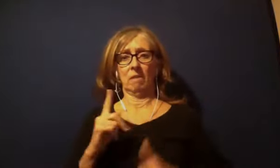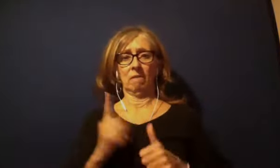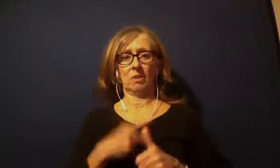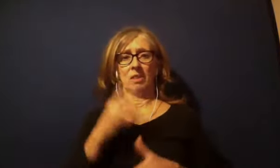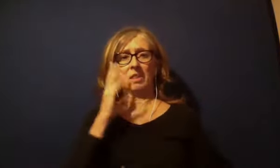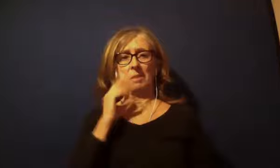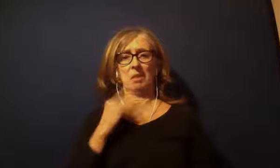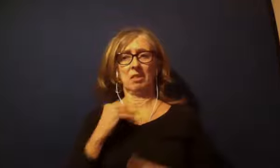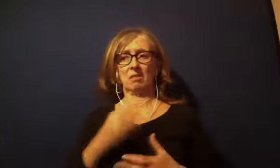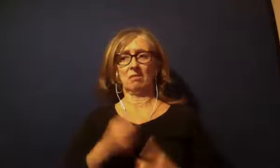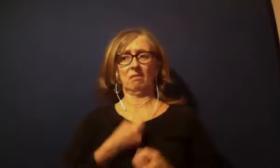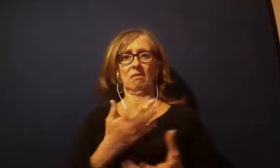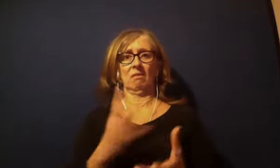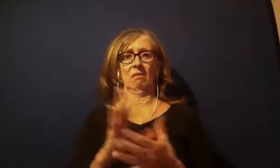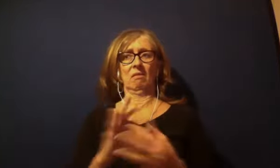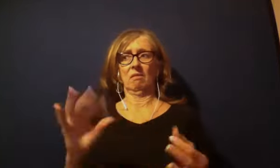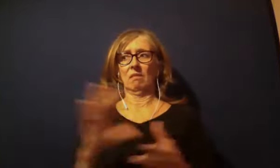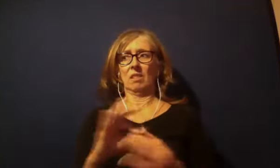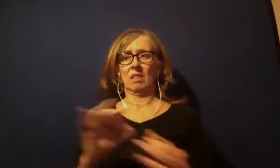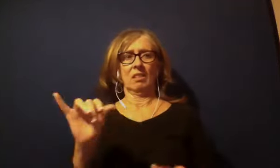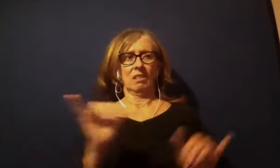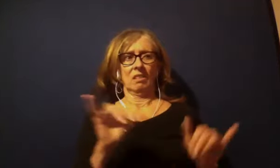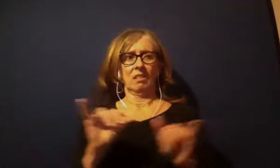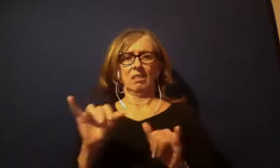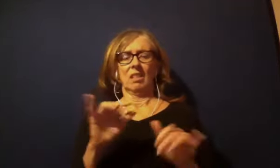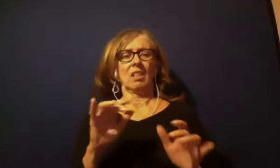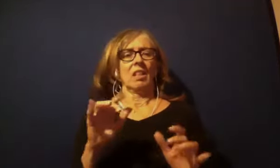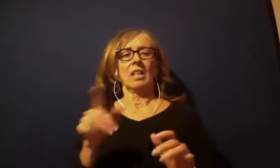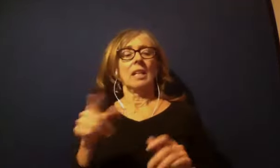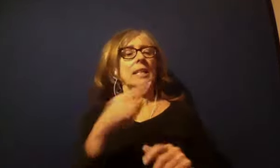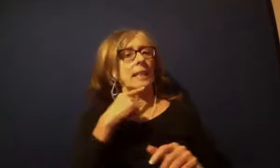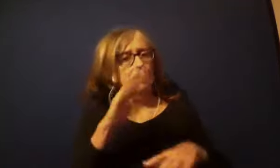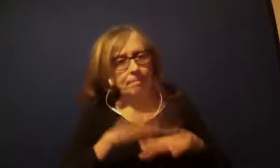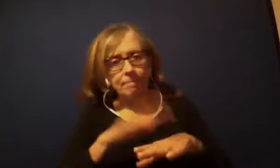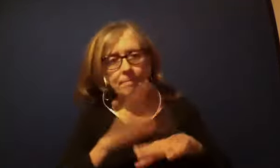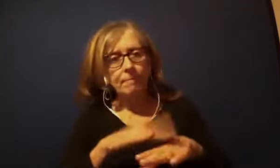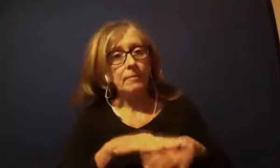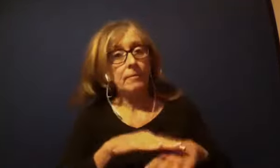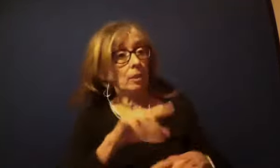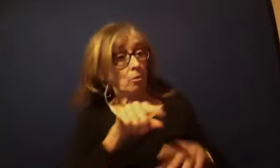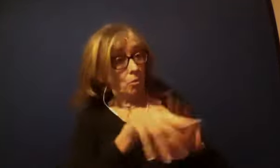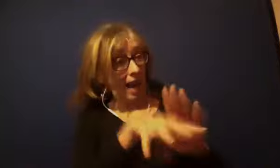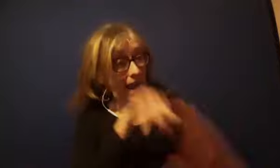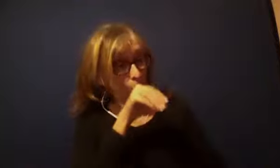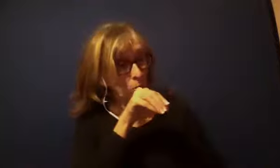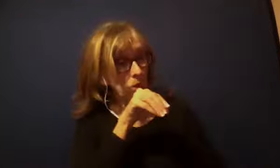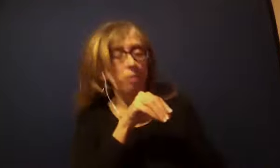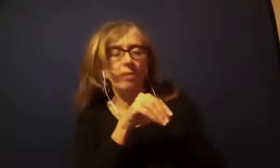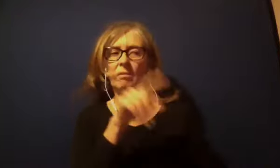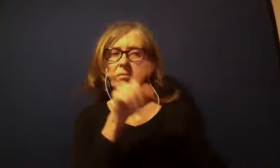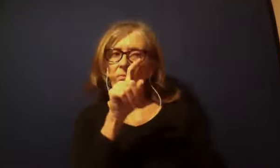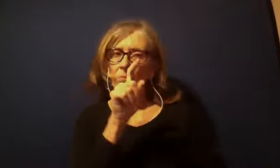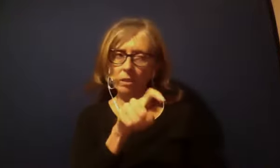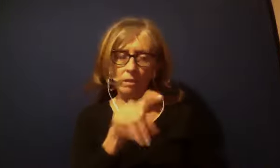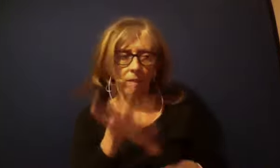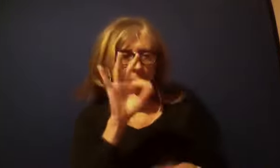they very much stressed and emphasised that after this rehab, you need to go and get a sponsor. You need to go to Al-Anon meetings.